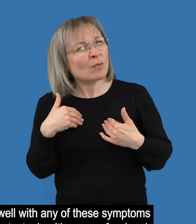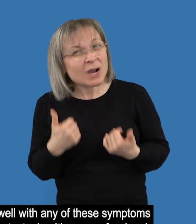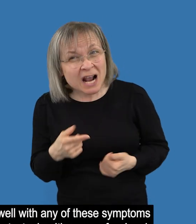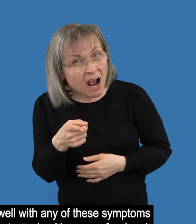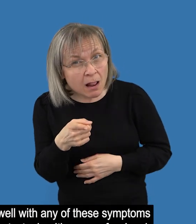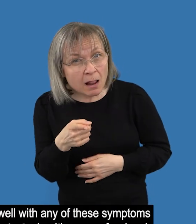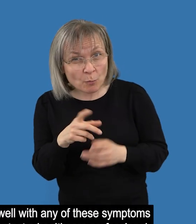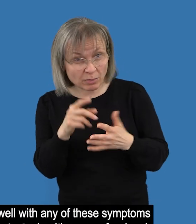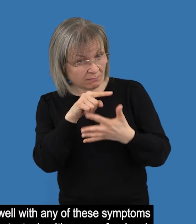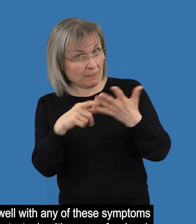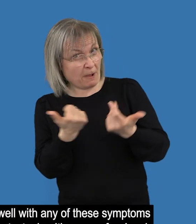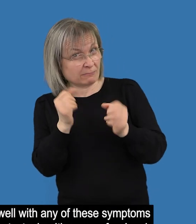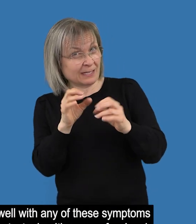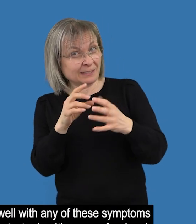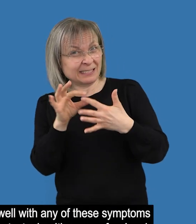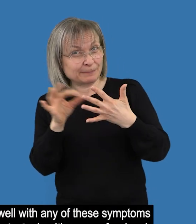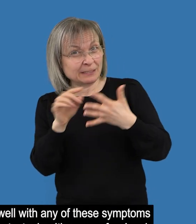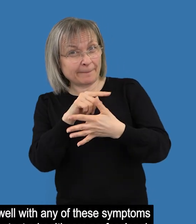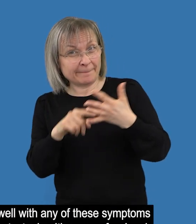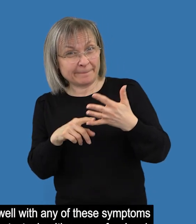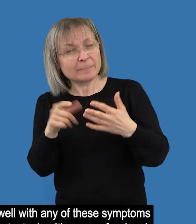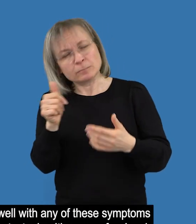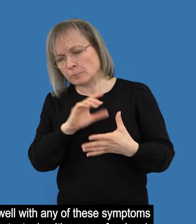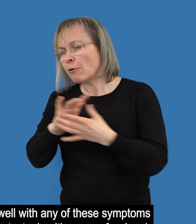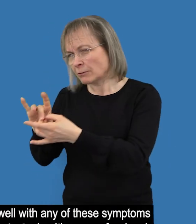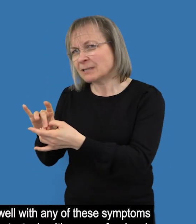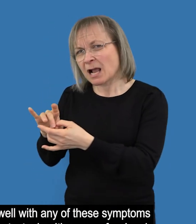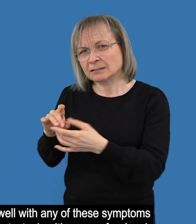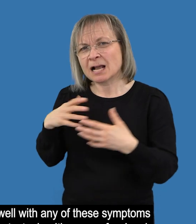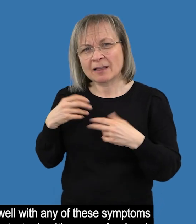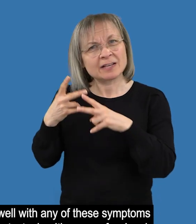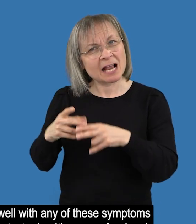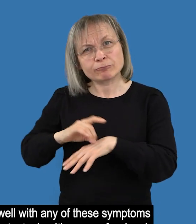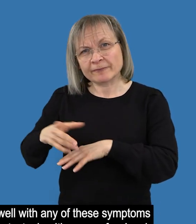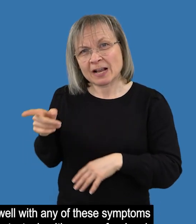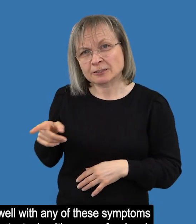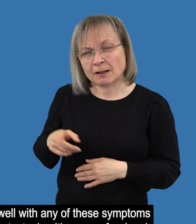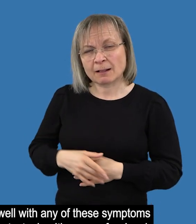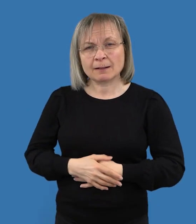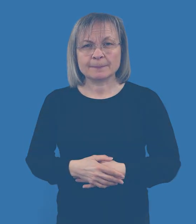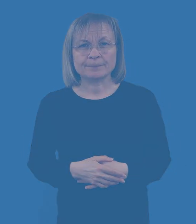If you feel unwell with any of these symptoms, you should contact a healthcare professional.